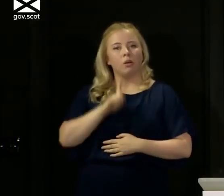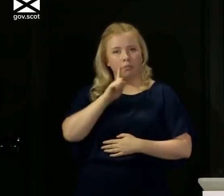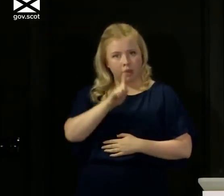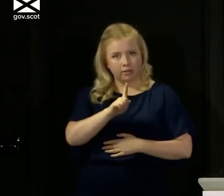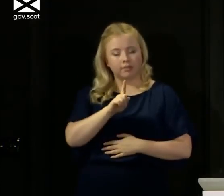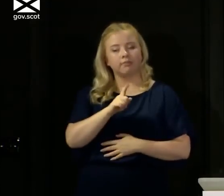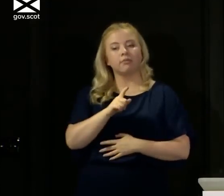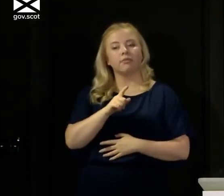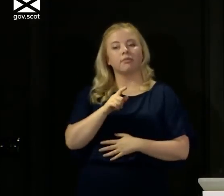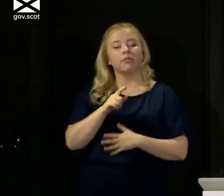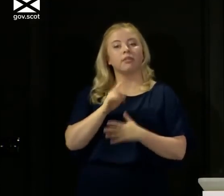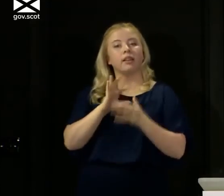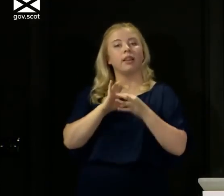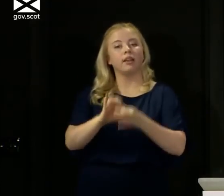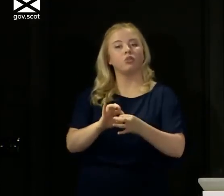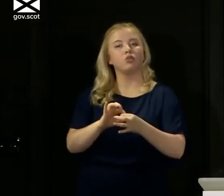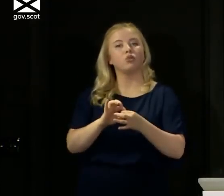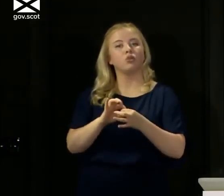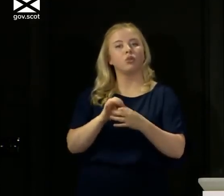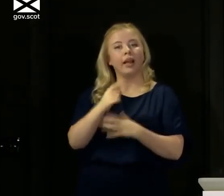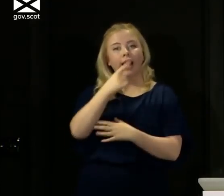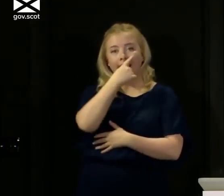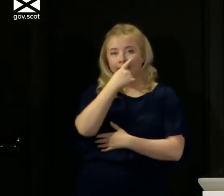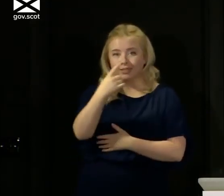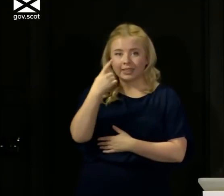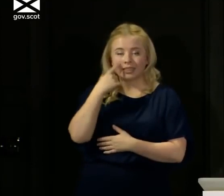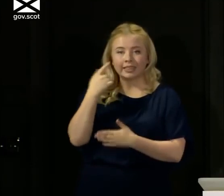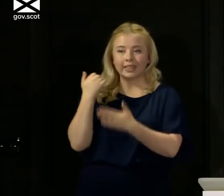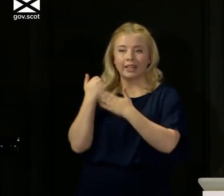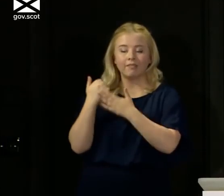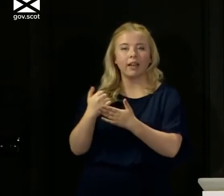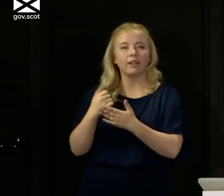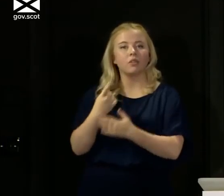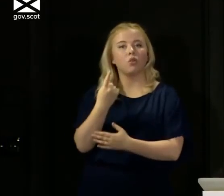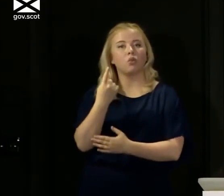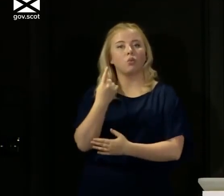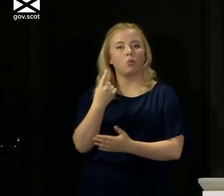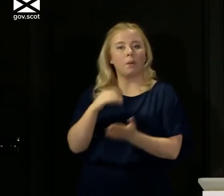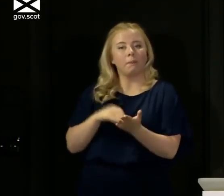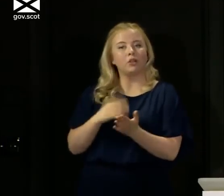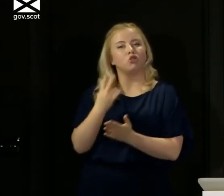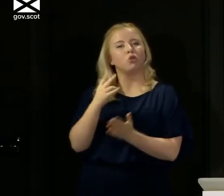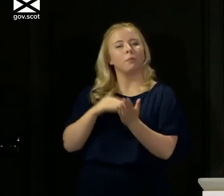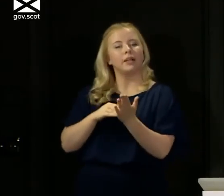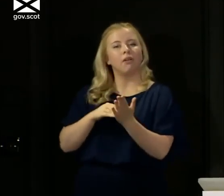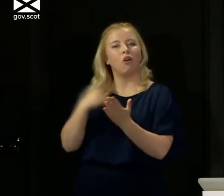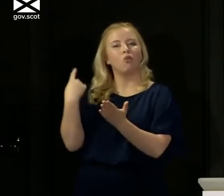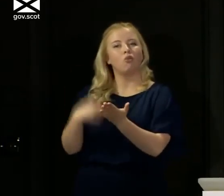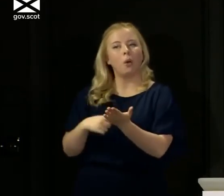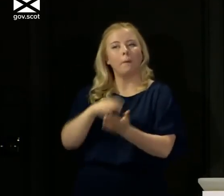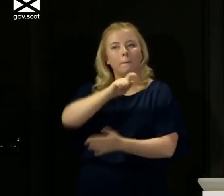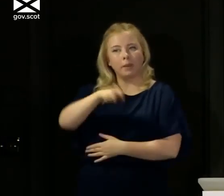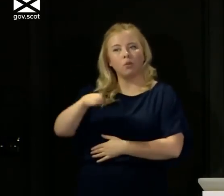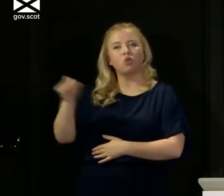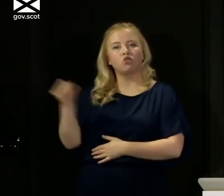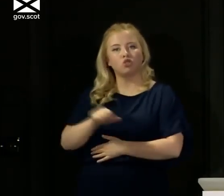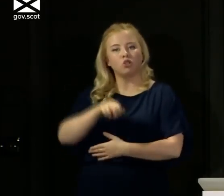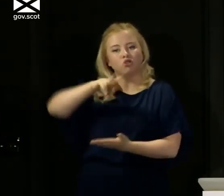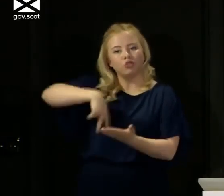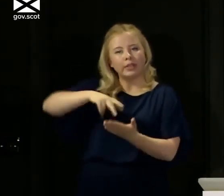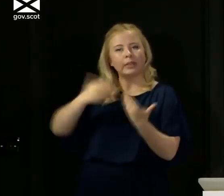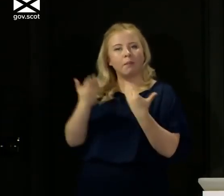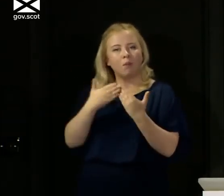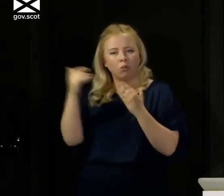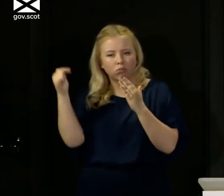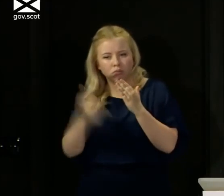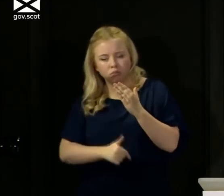But on the evidence and the advice, I do think people should read a little bit more in